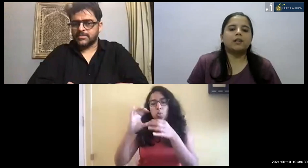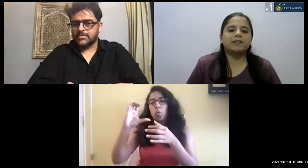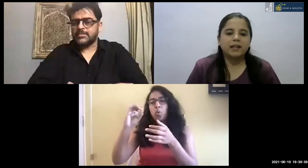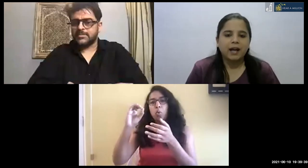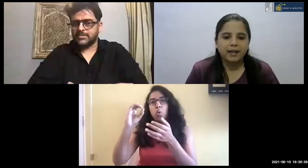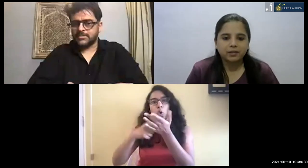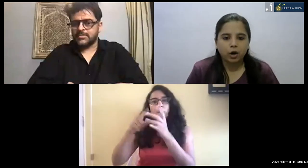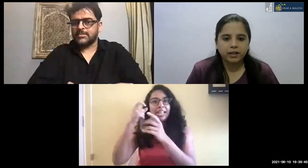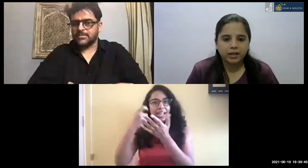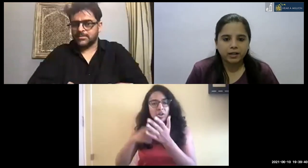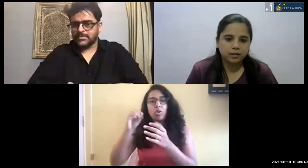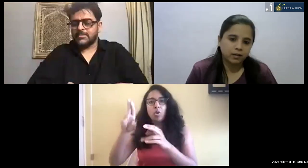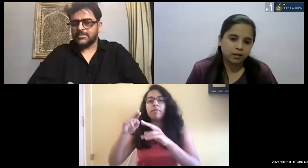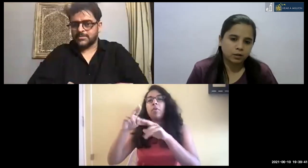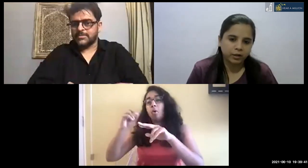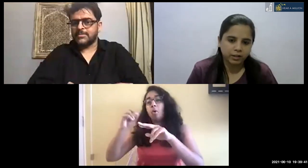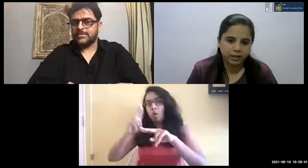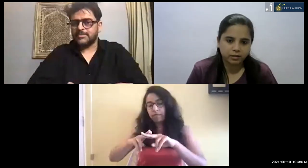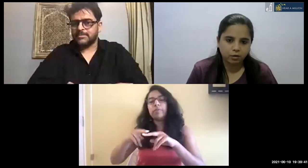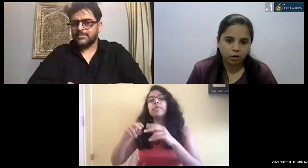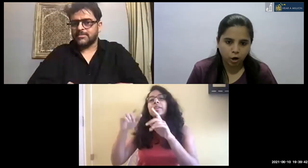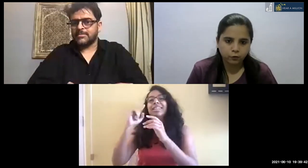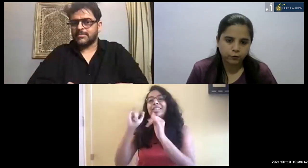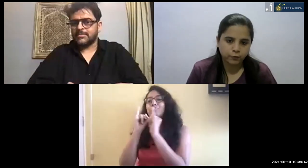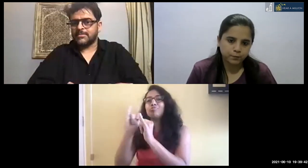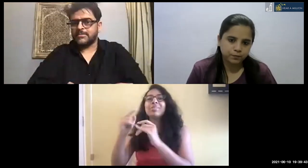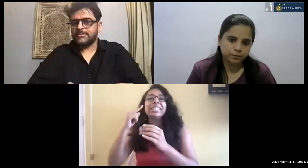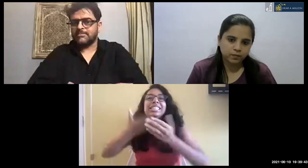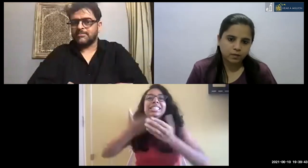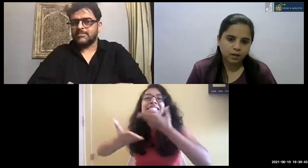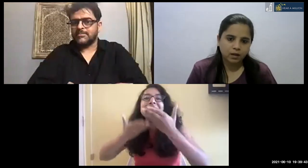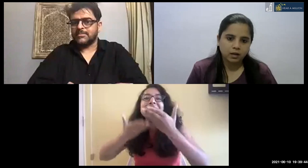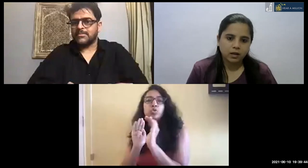It's called CIS Coordinator of